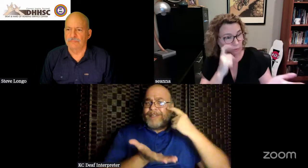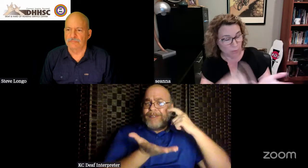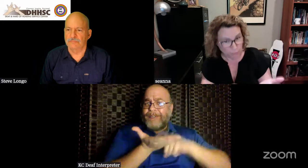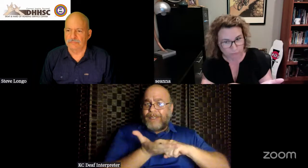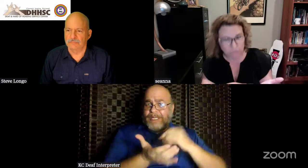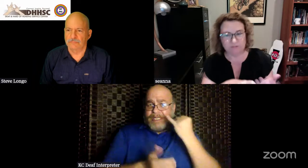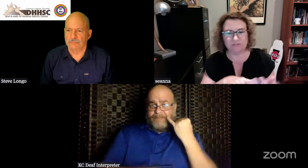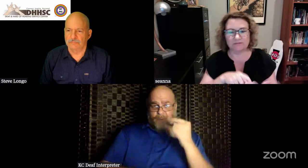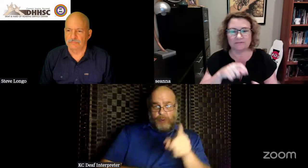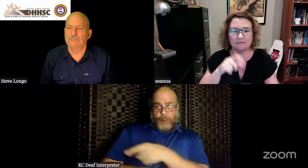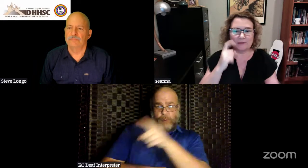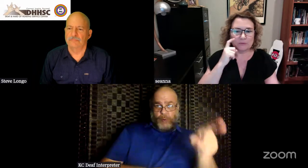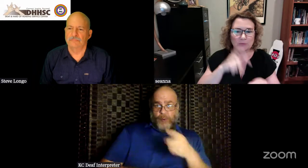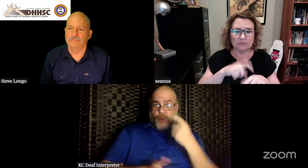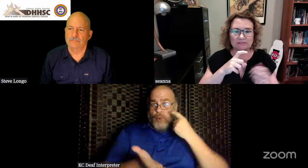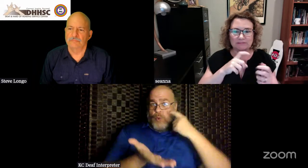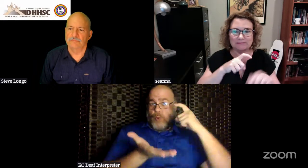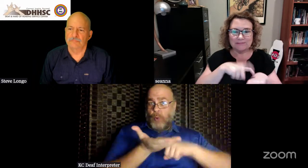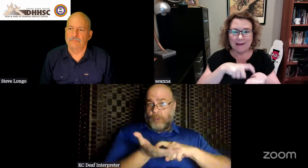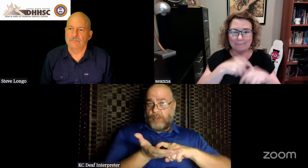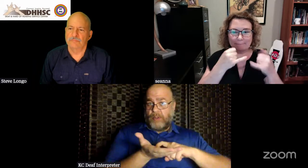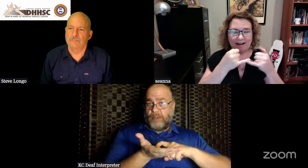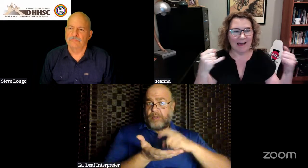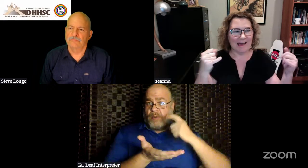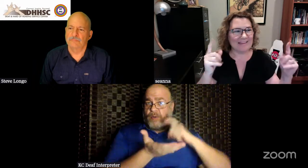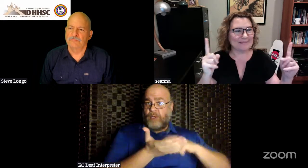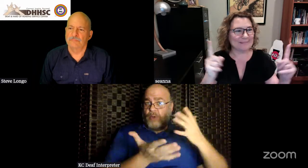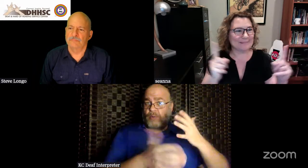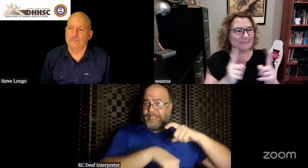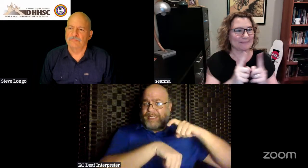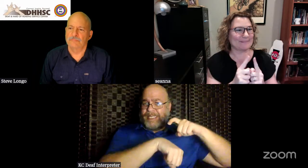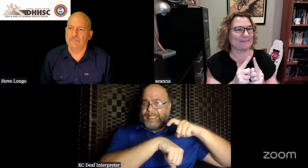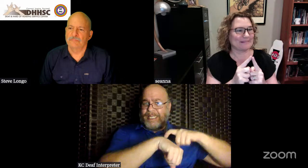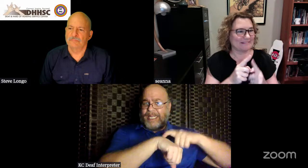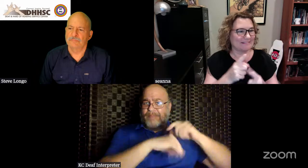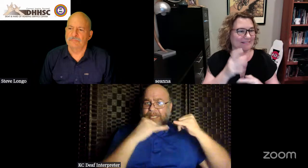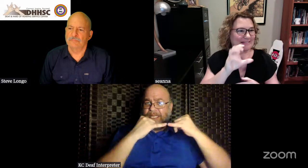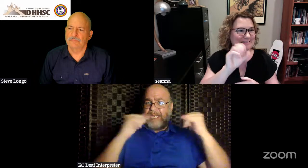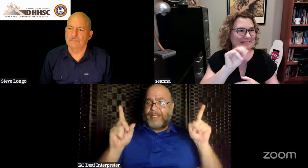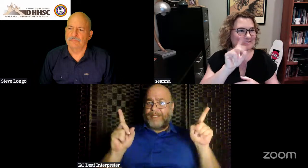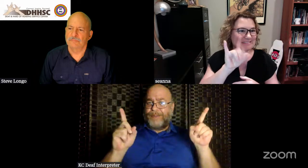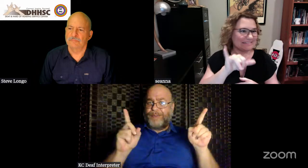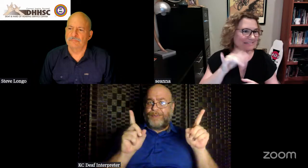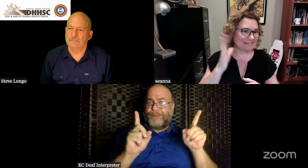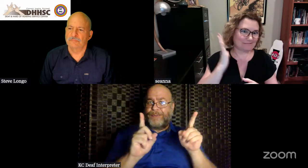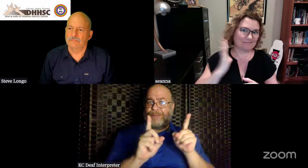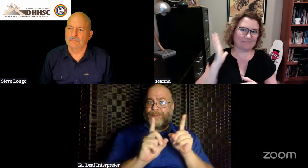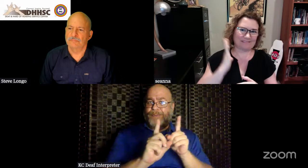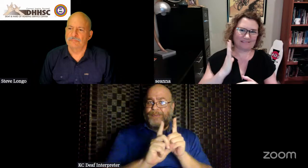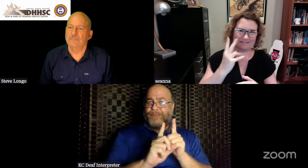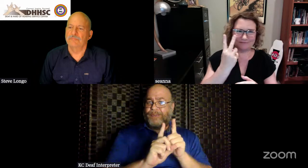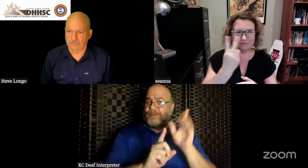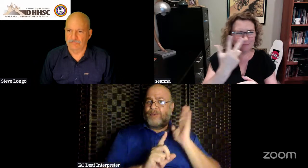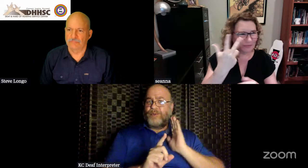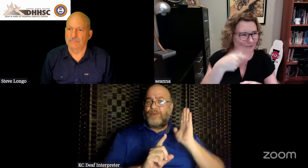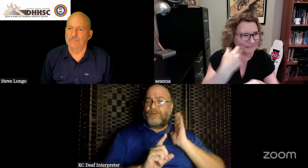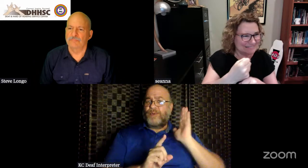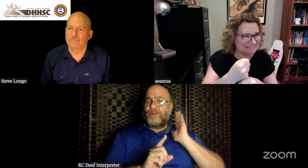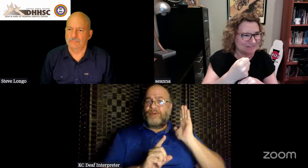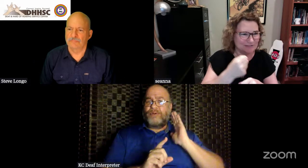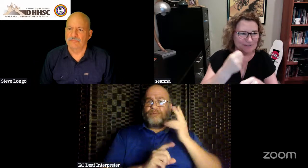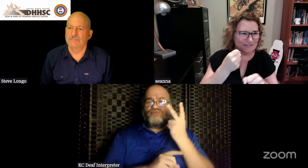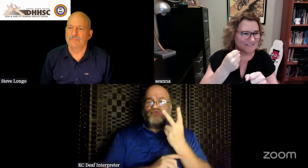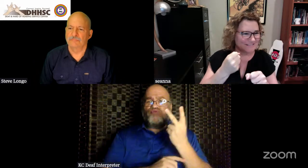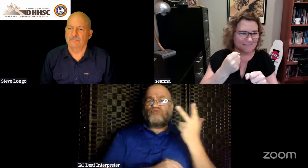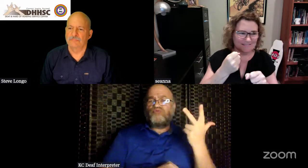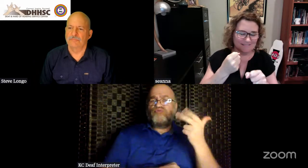some outstanding balances. And if you'll notice, the timeline is getting shorter